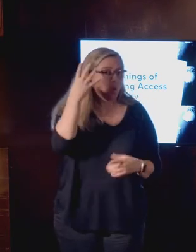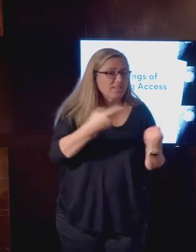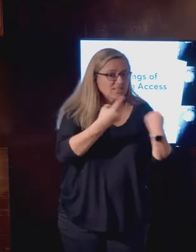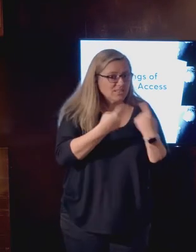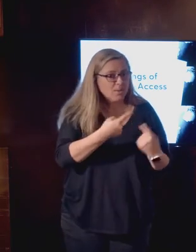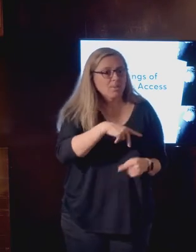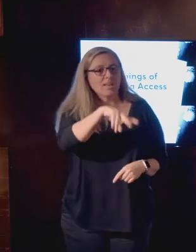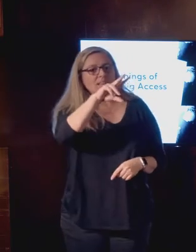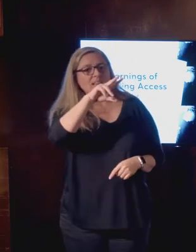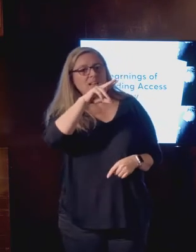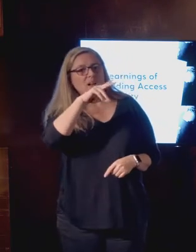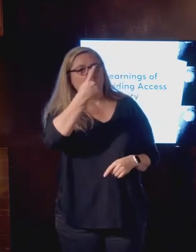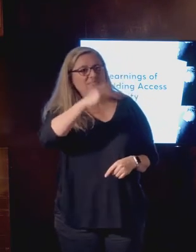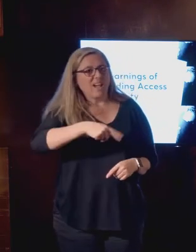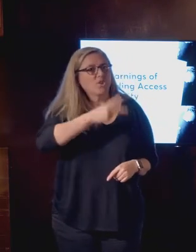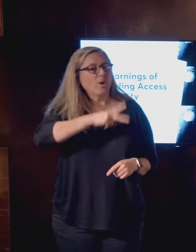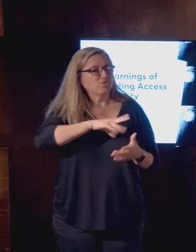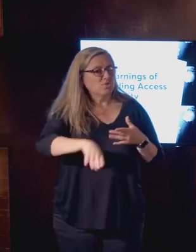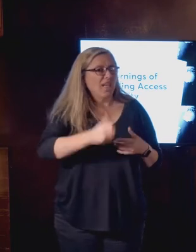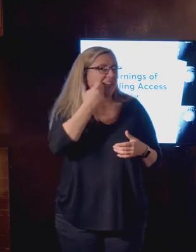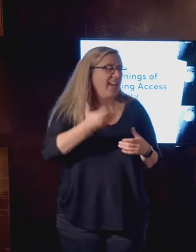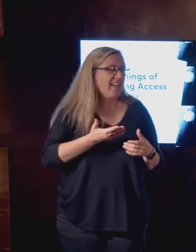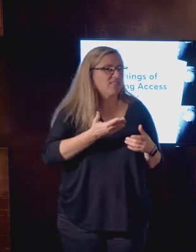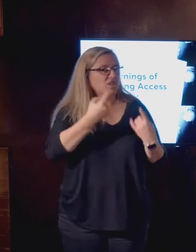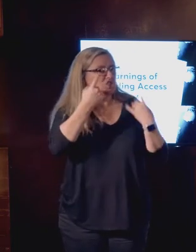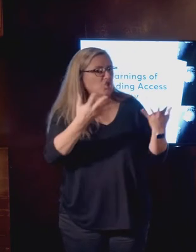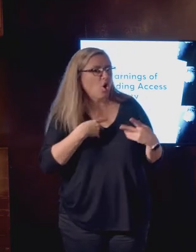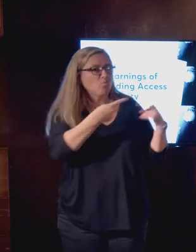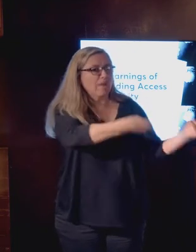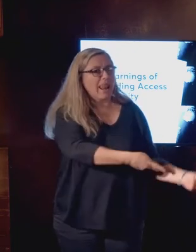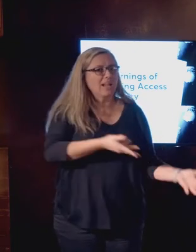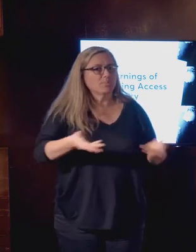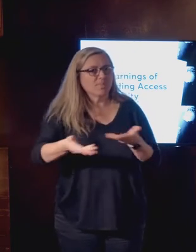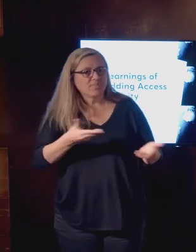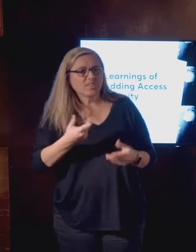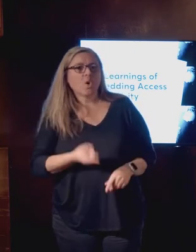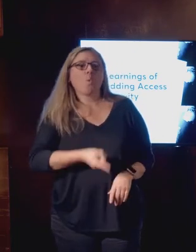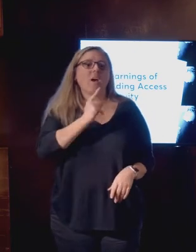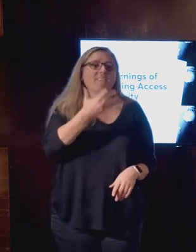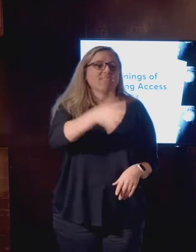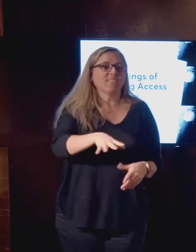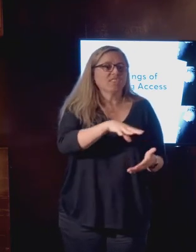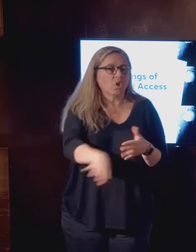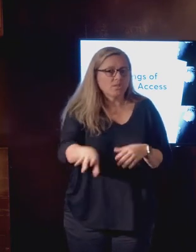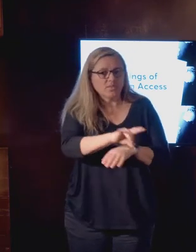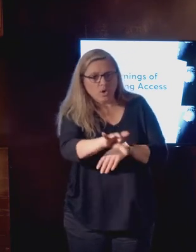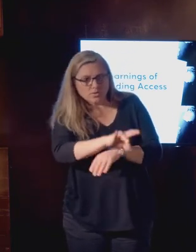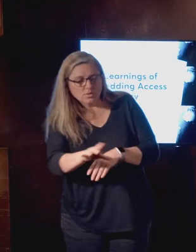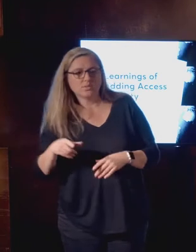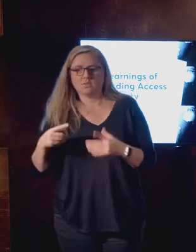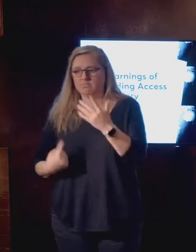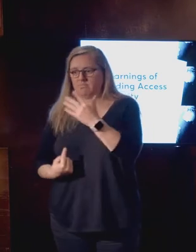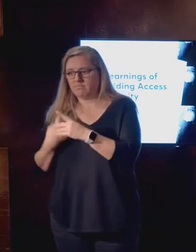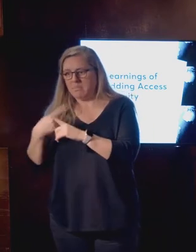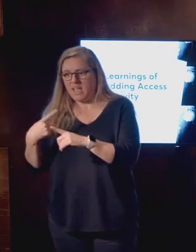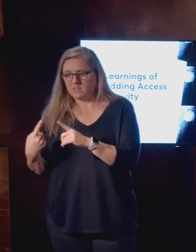about $1,200 a show. Relaxed performances are around $150 a consultation plus the show. So